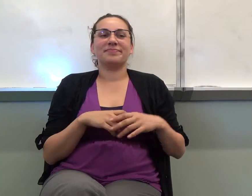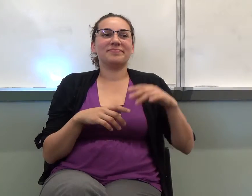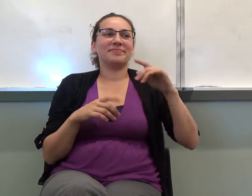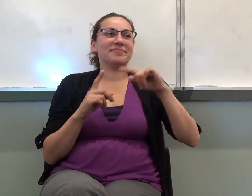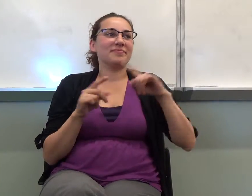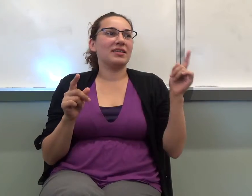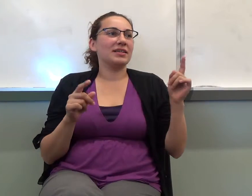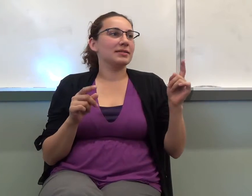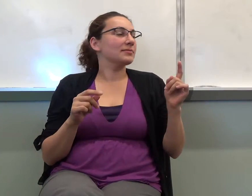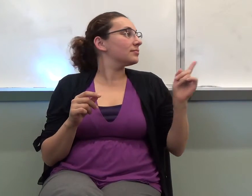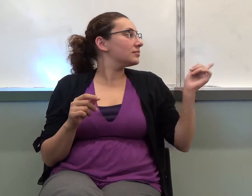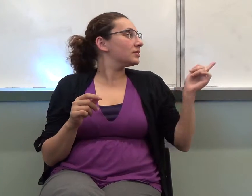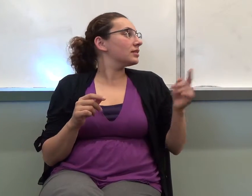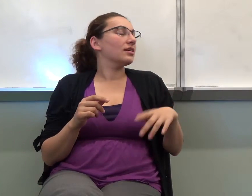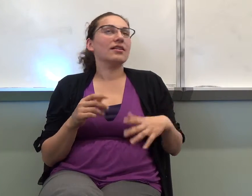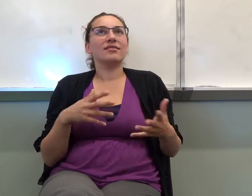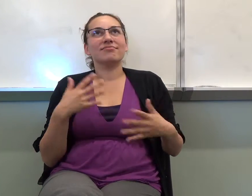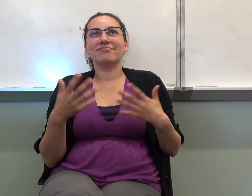18. That's what that number